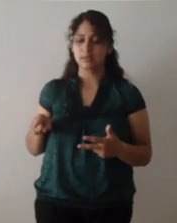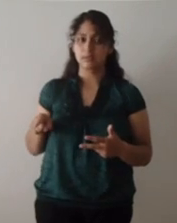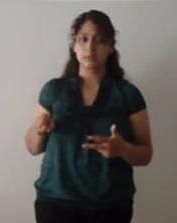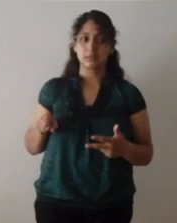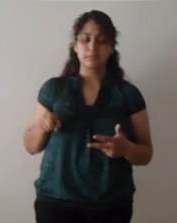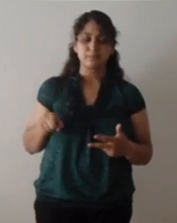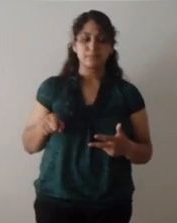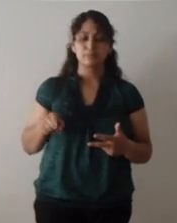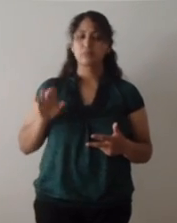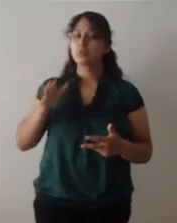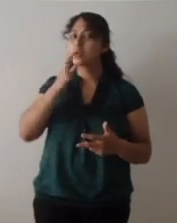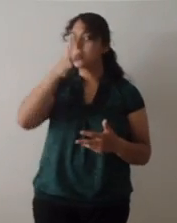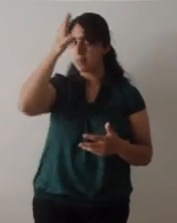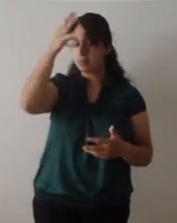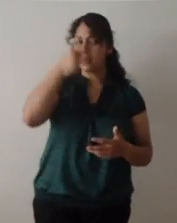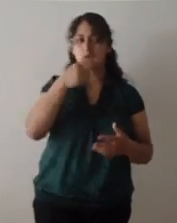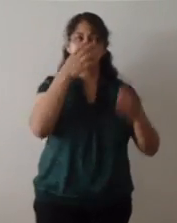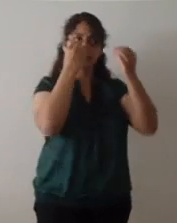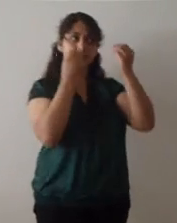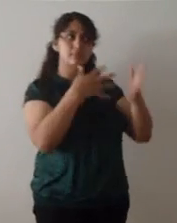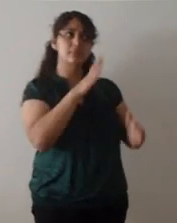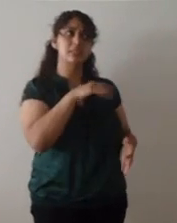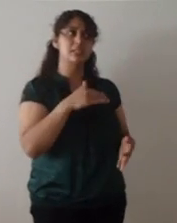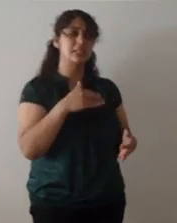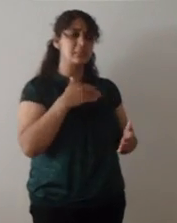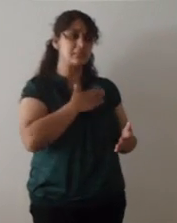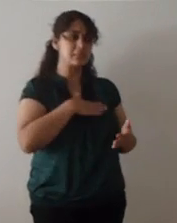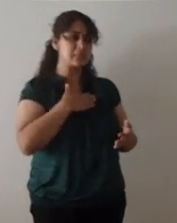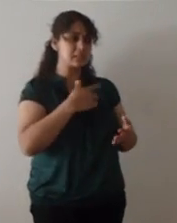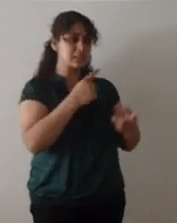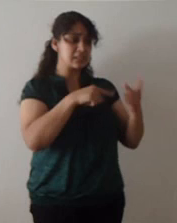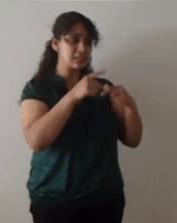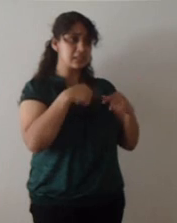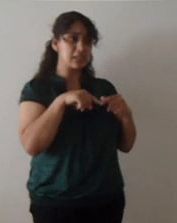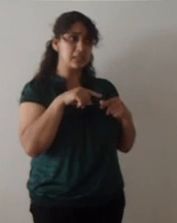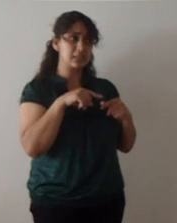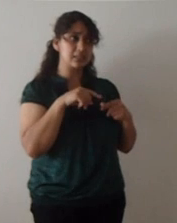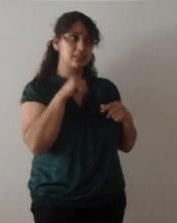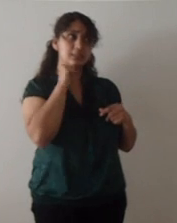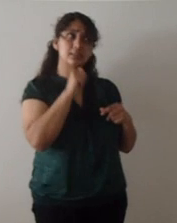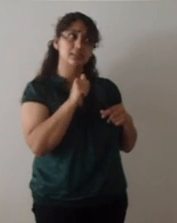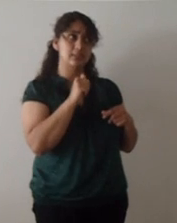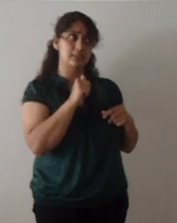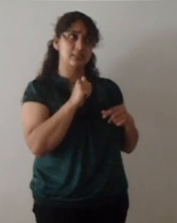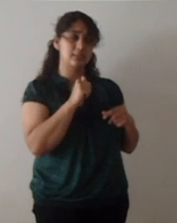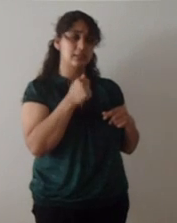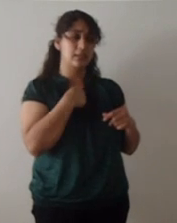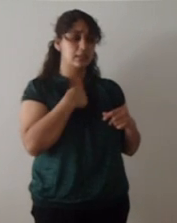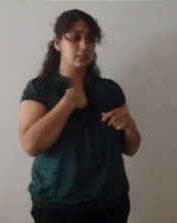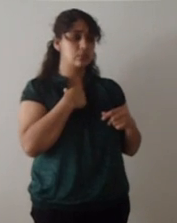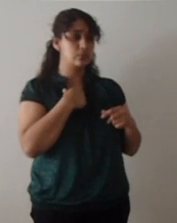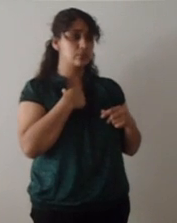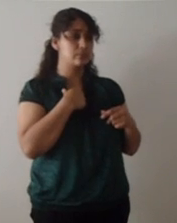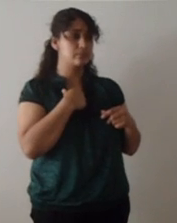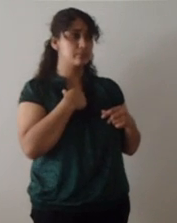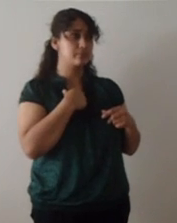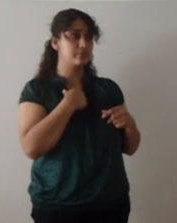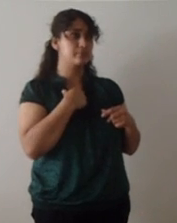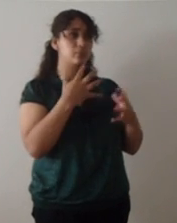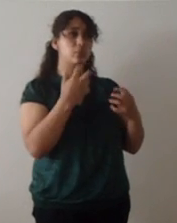daughter told her and her father that they could no longer sign to her when they went out to dinner, because, as she indicated, she wanted to pretend